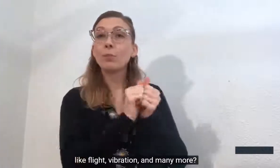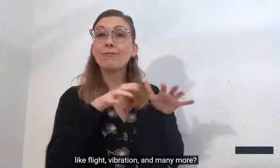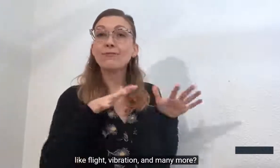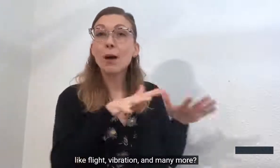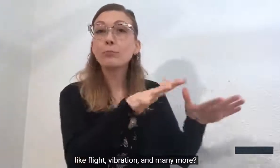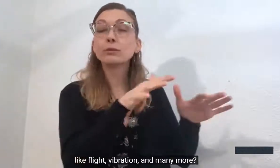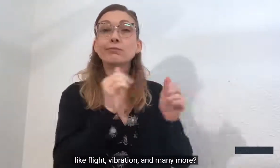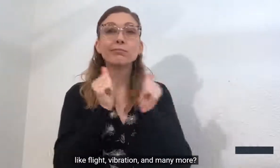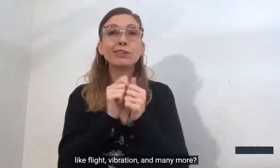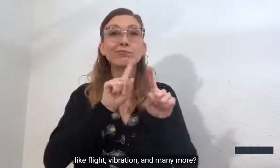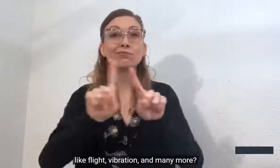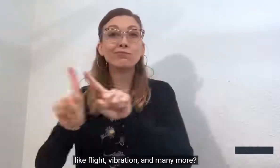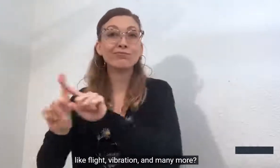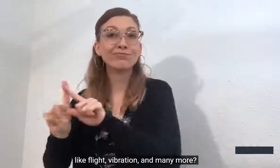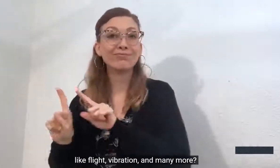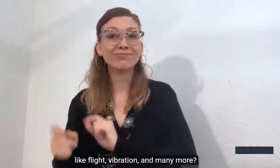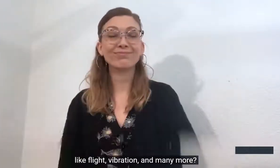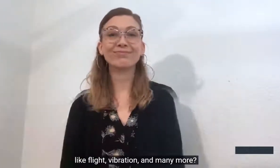flying, vibration, and others.